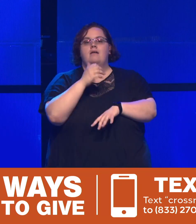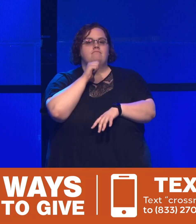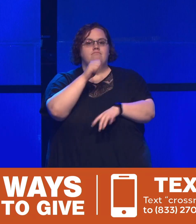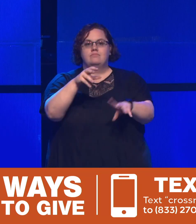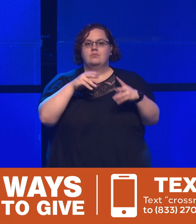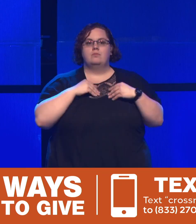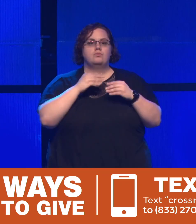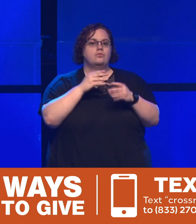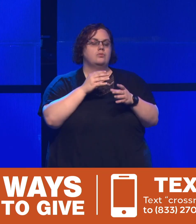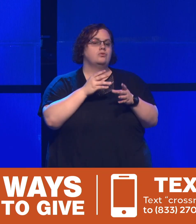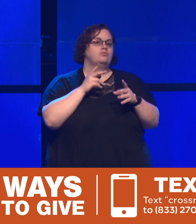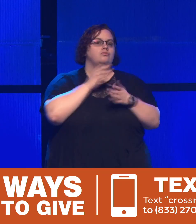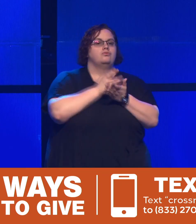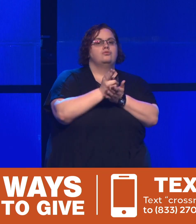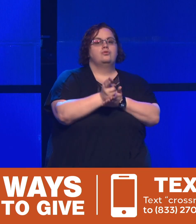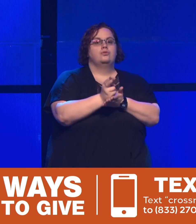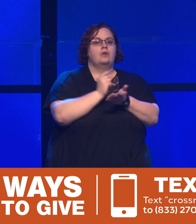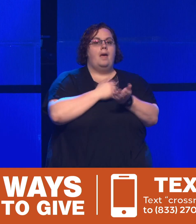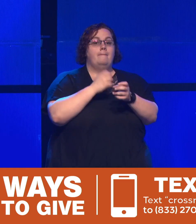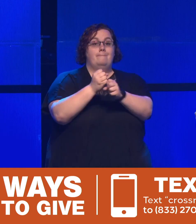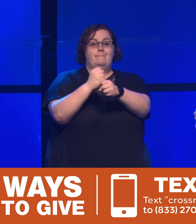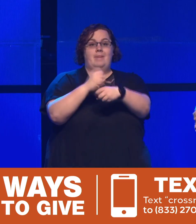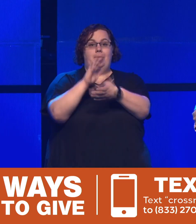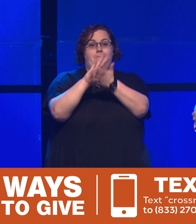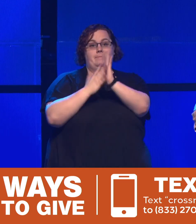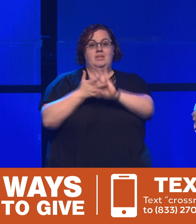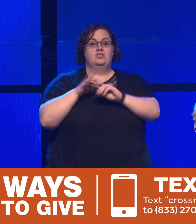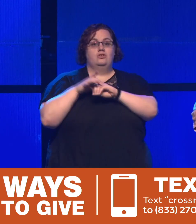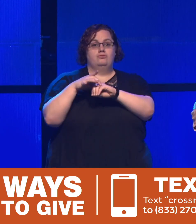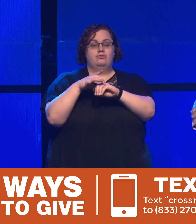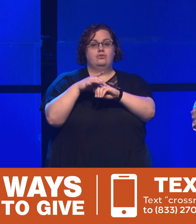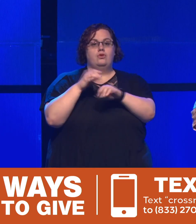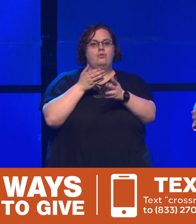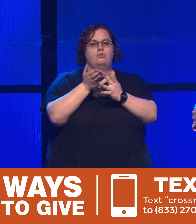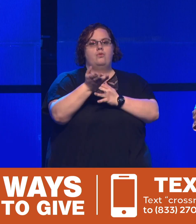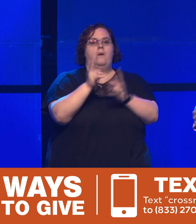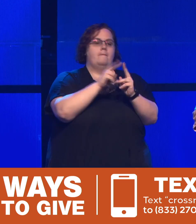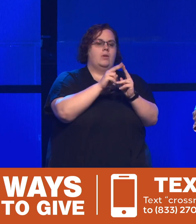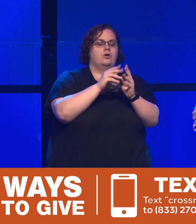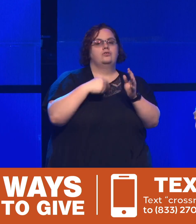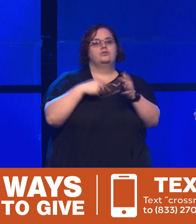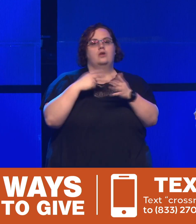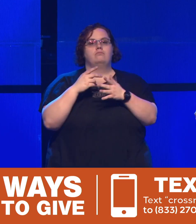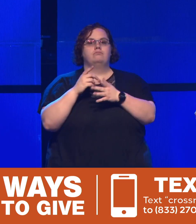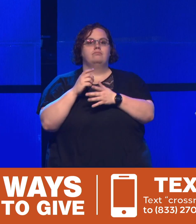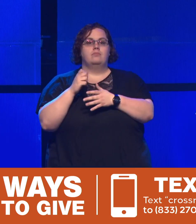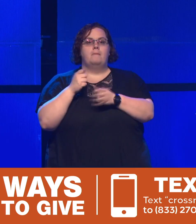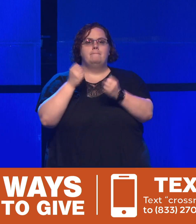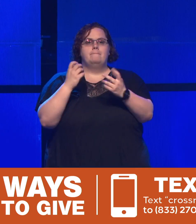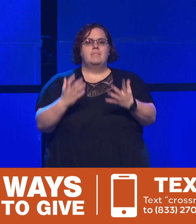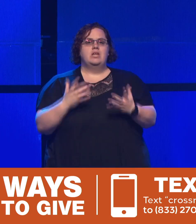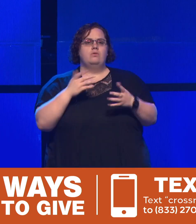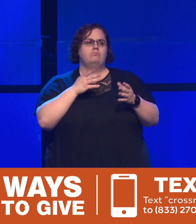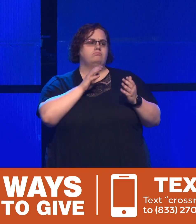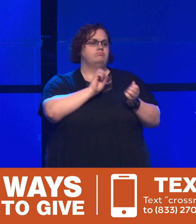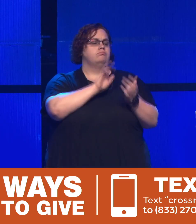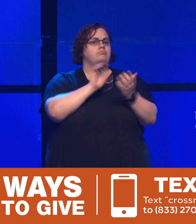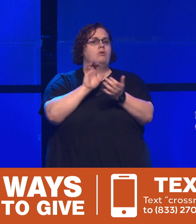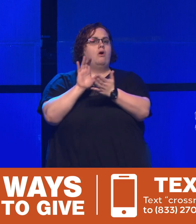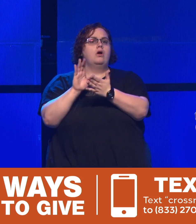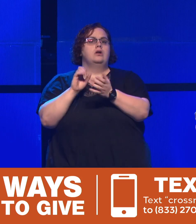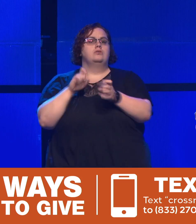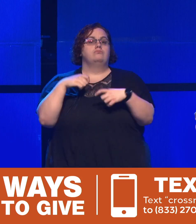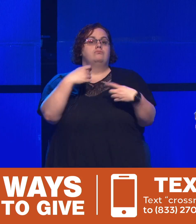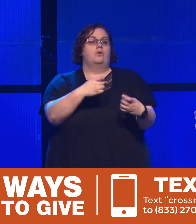and create peace on earth through our programs and partnerships. We have lots of ways to donate to the peacemaking work here